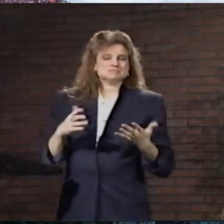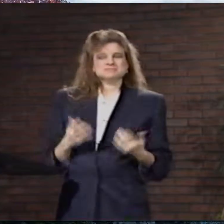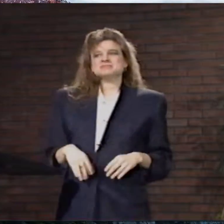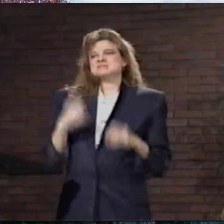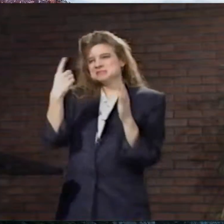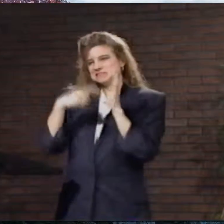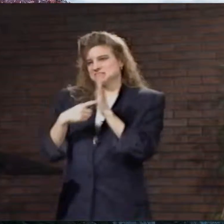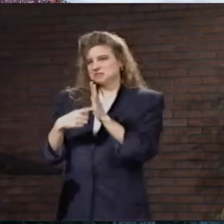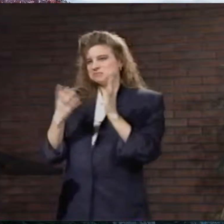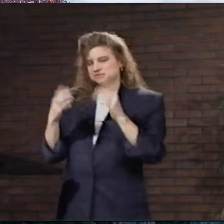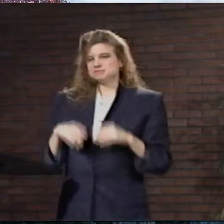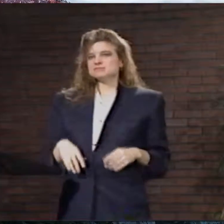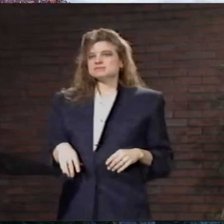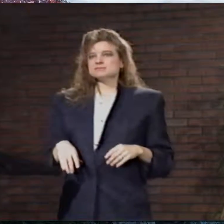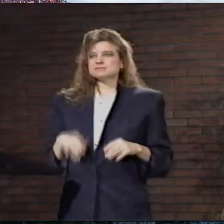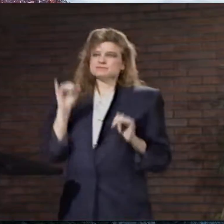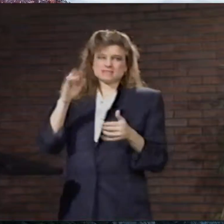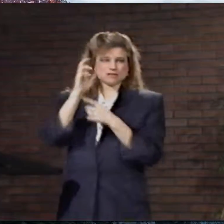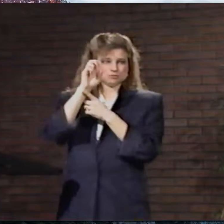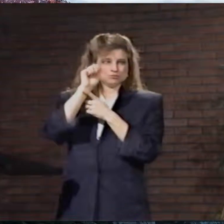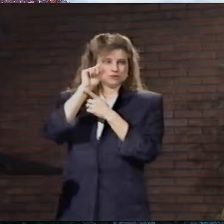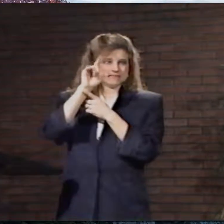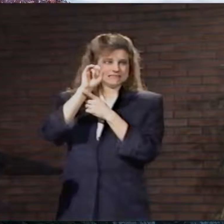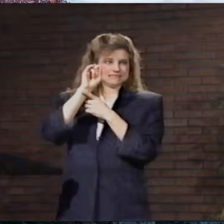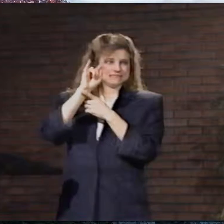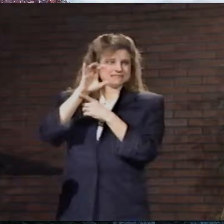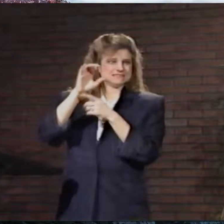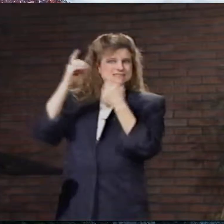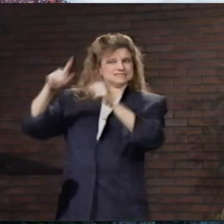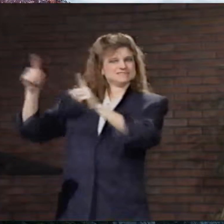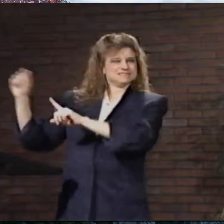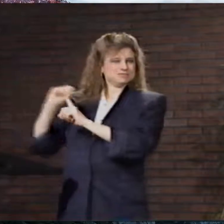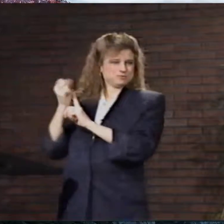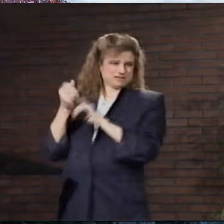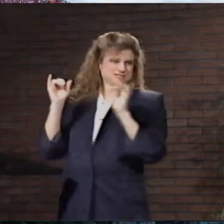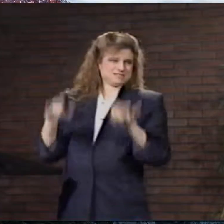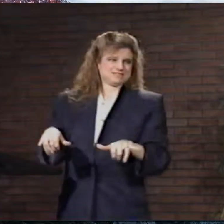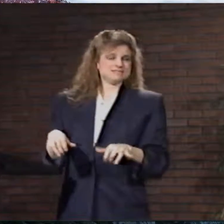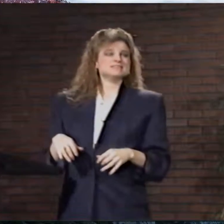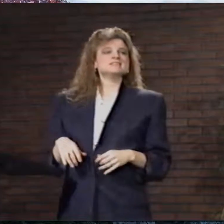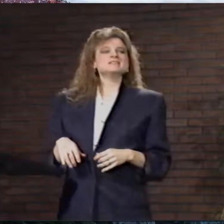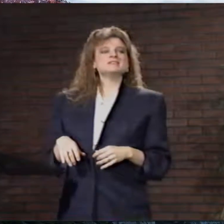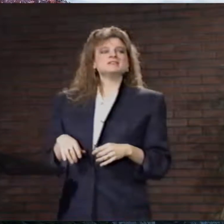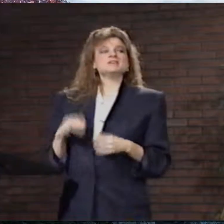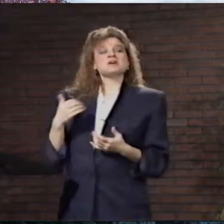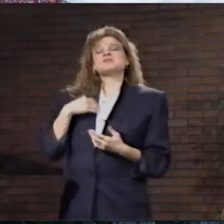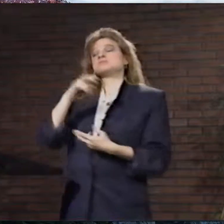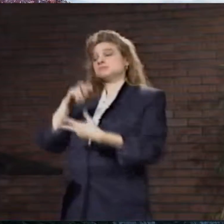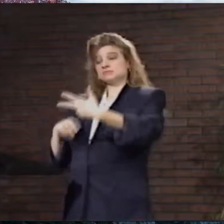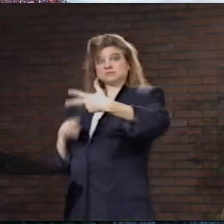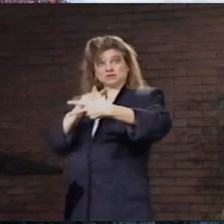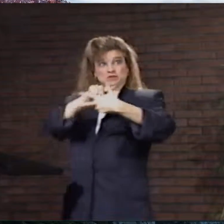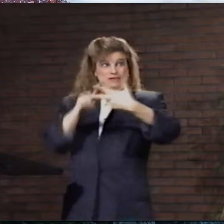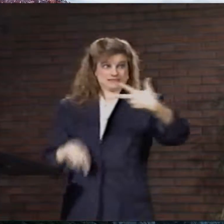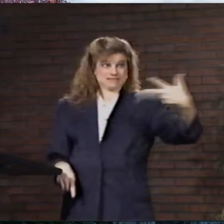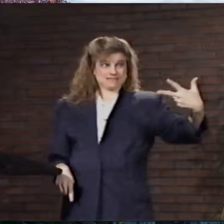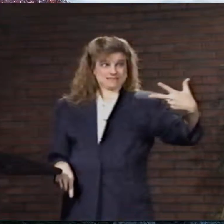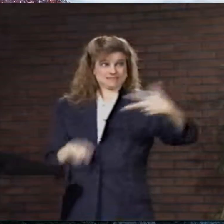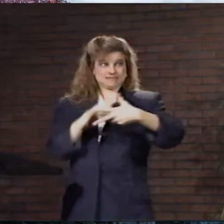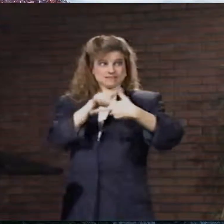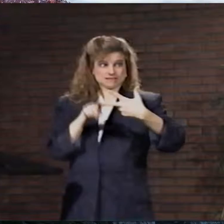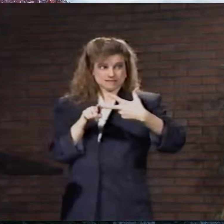So it's important that, especially on days like today, the interpreter knows a lot about the ADA, so they can match my language level.